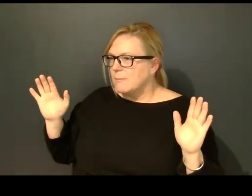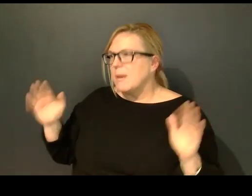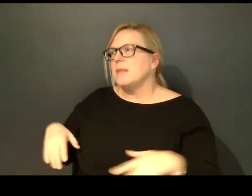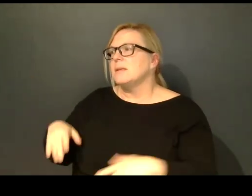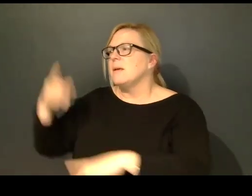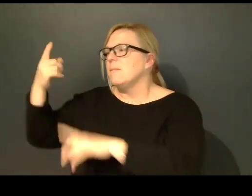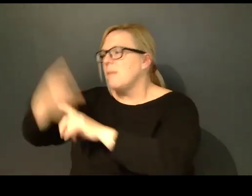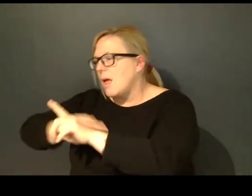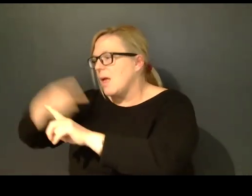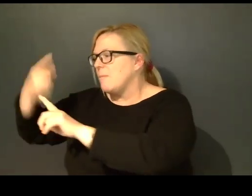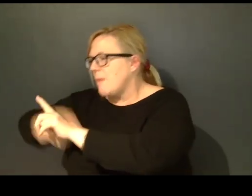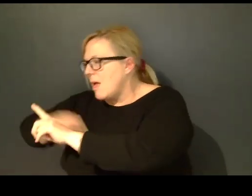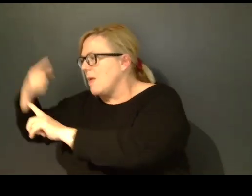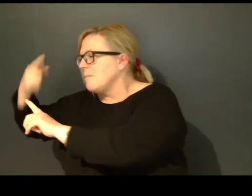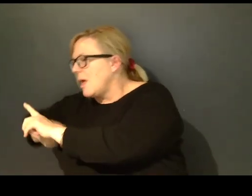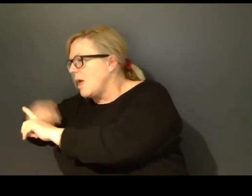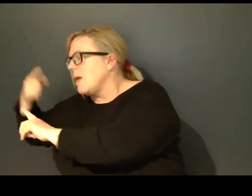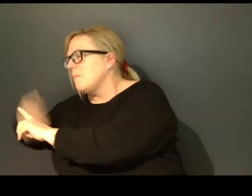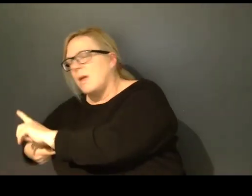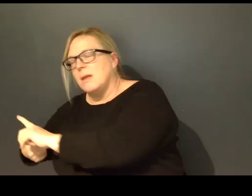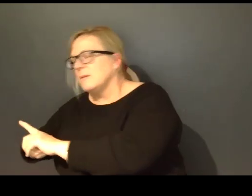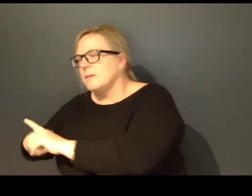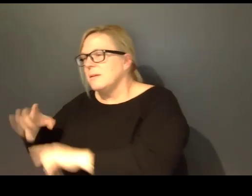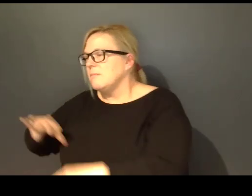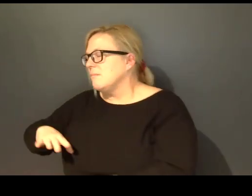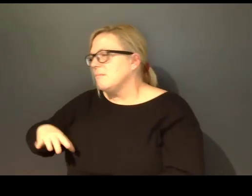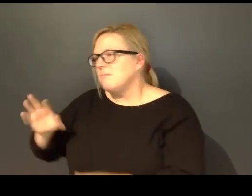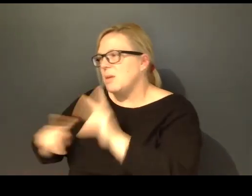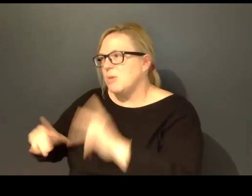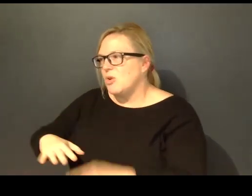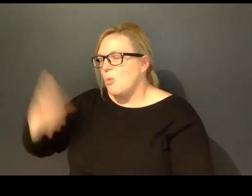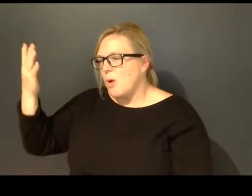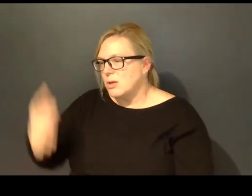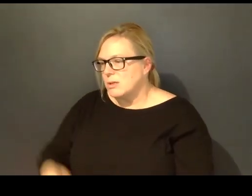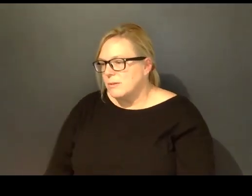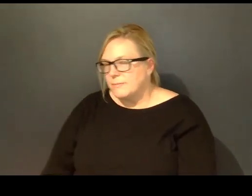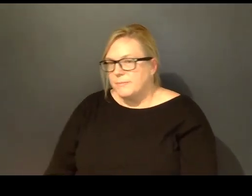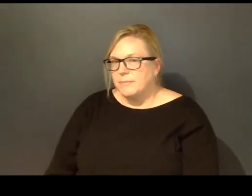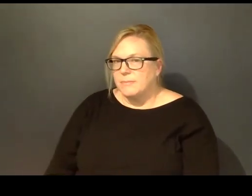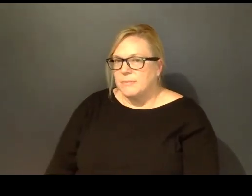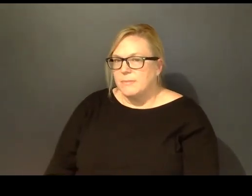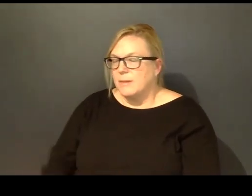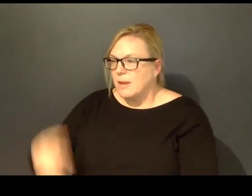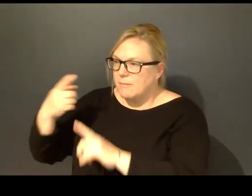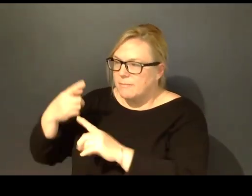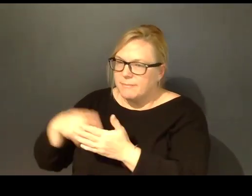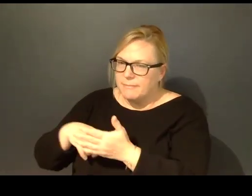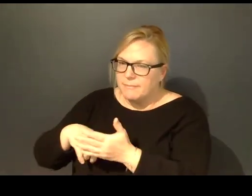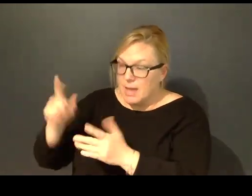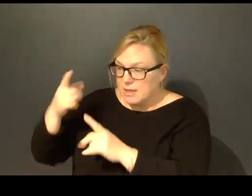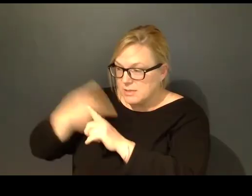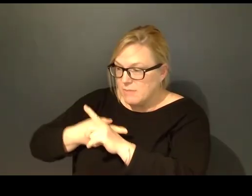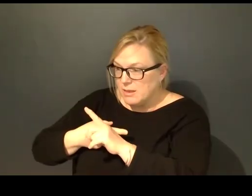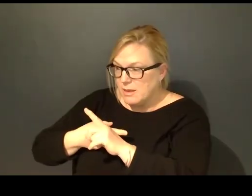great deal. But why am I going to take the gamble of paying this month because I can find out that it's amazing,